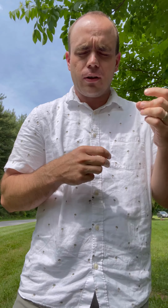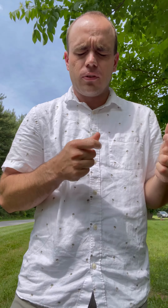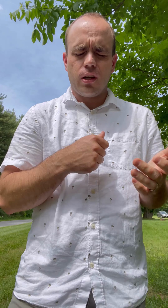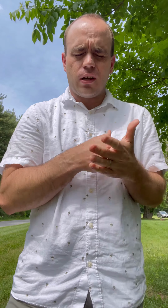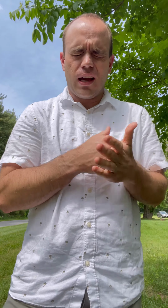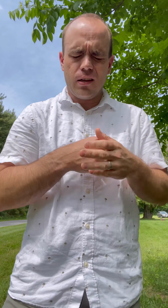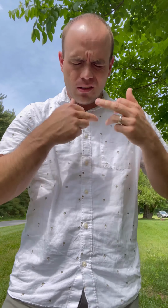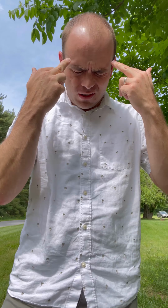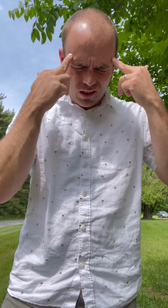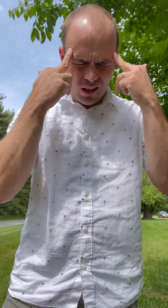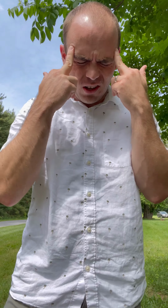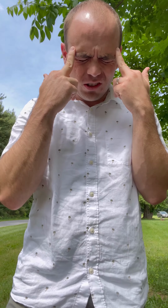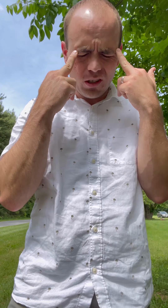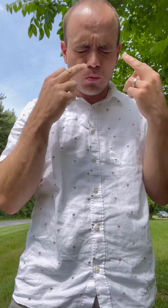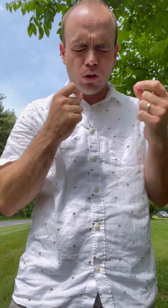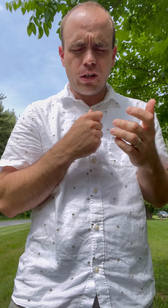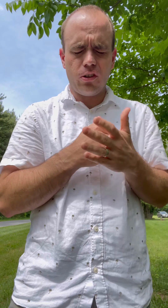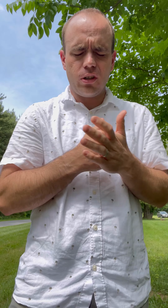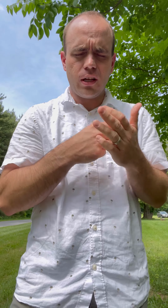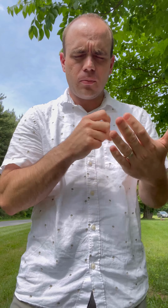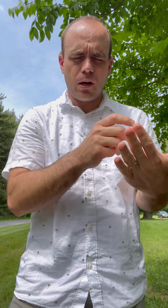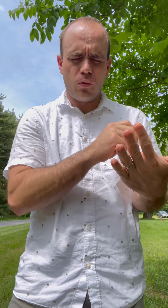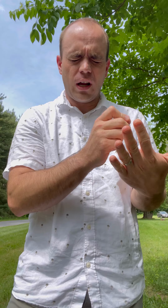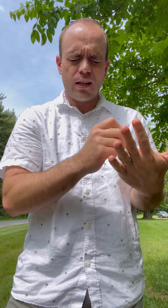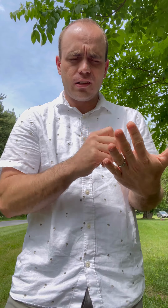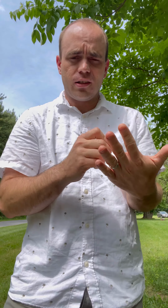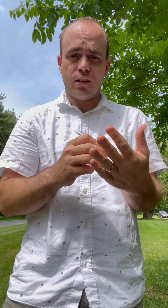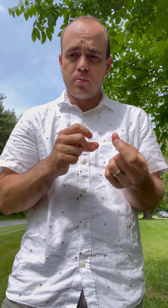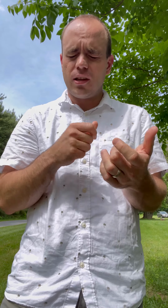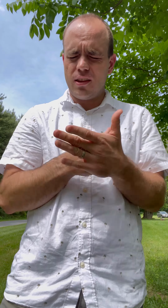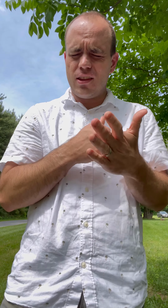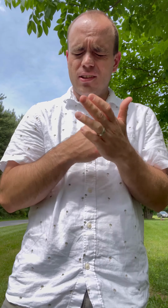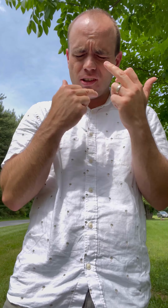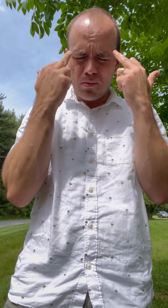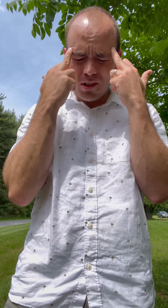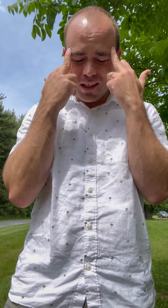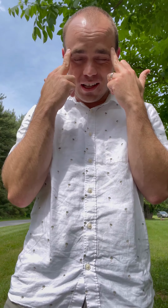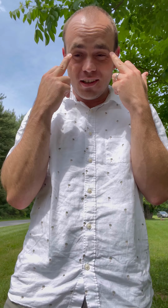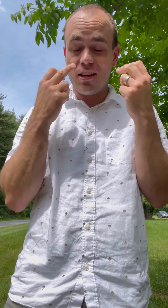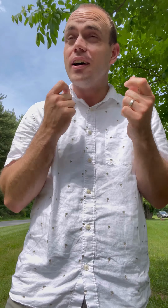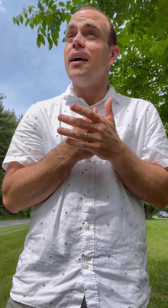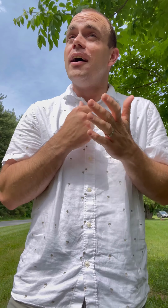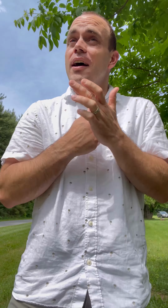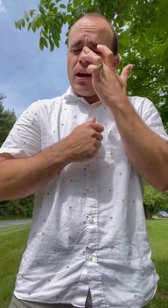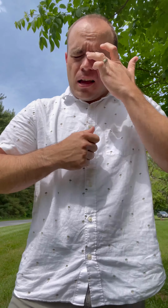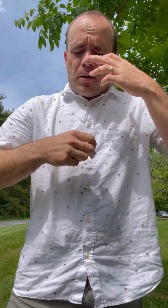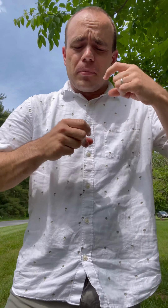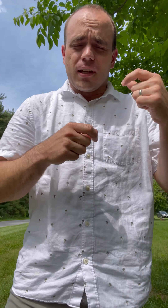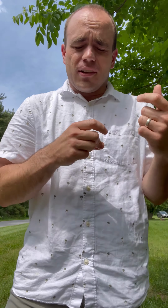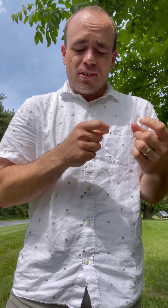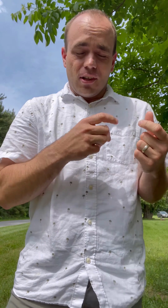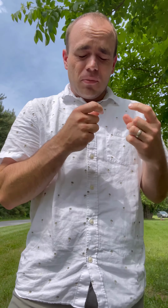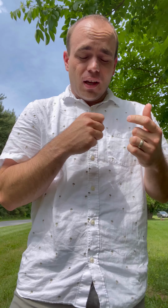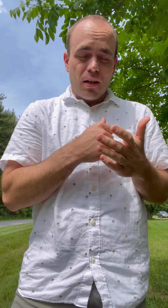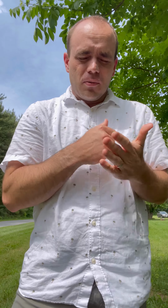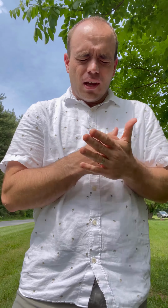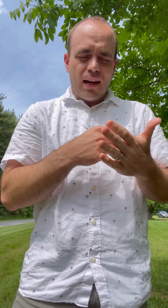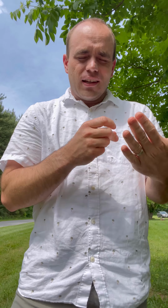coprographia. I'll talk more another day about writing tics, but this comes in handy. Because sometimes I can